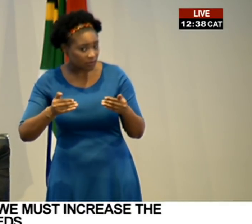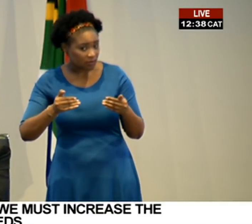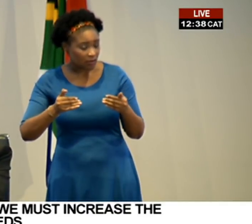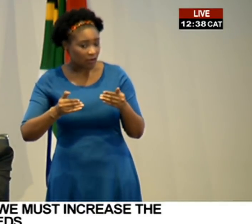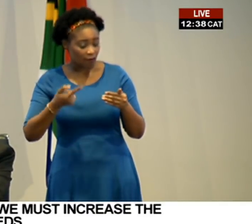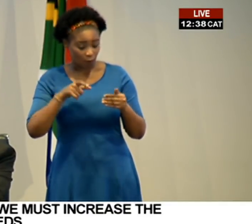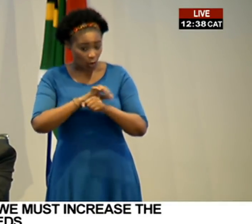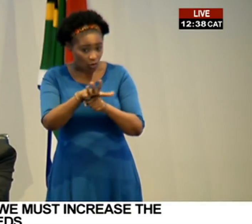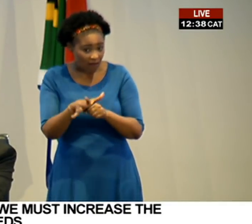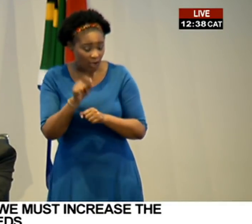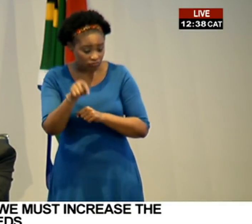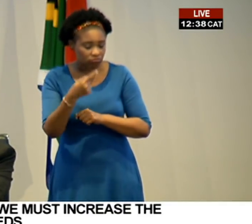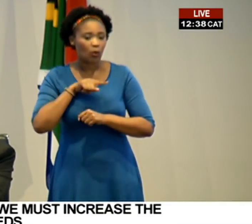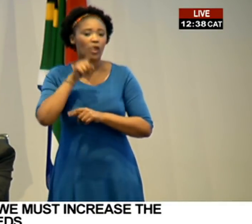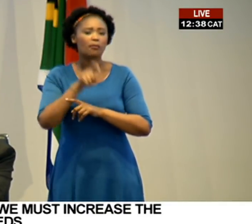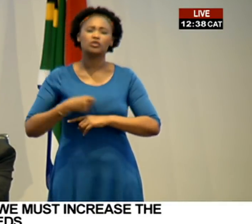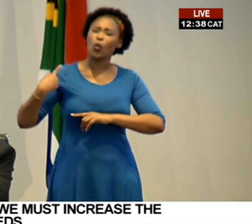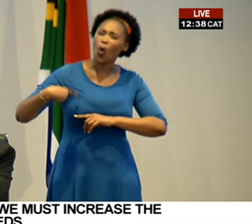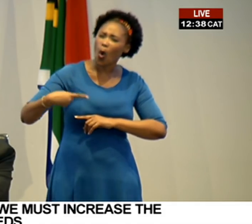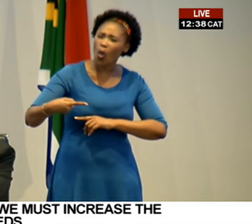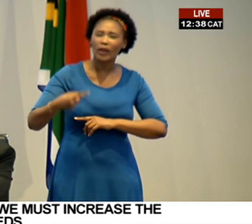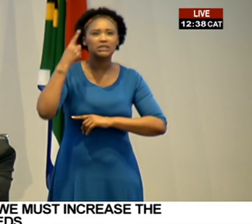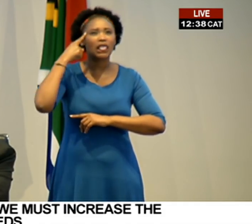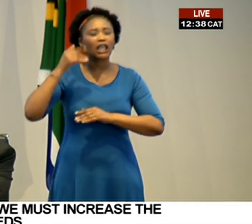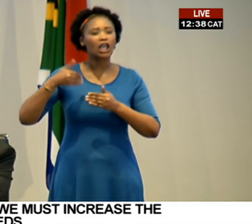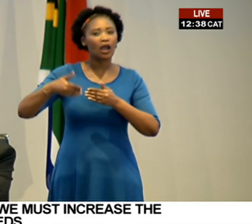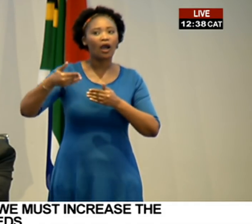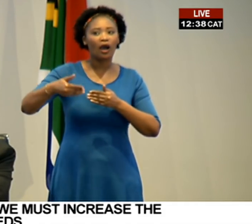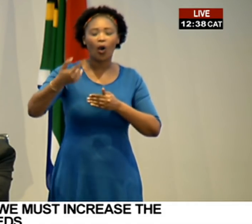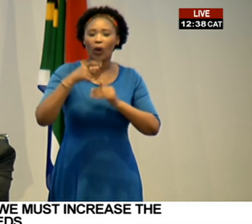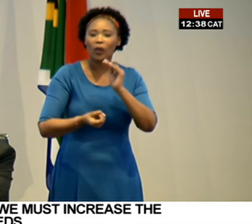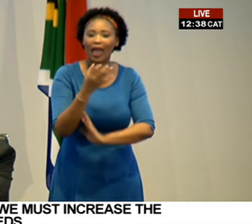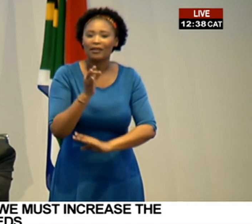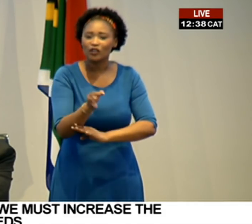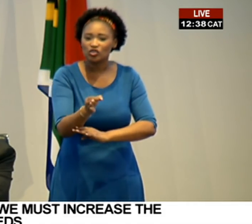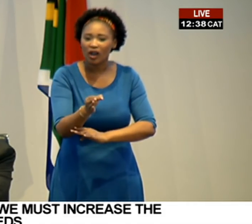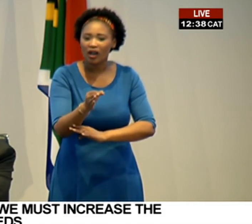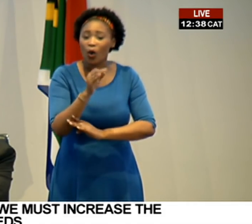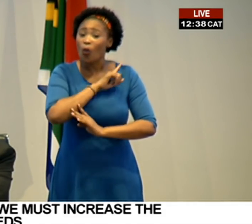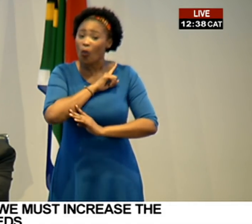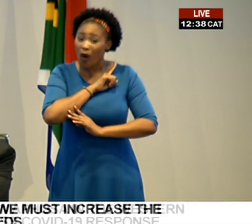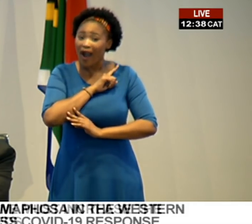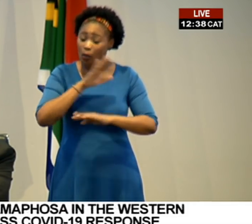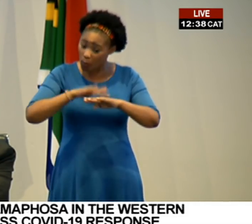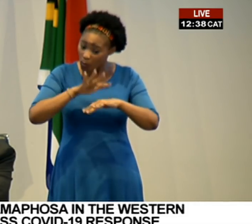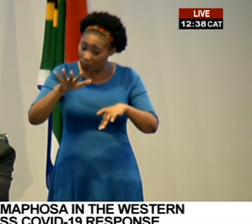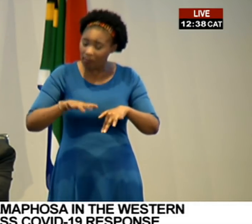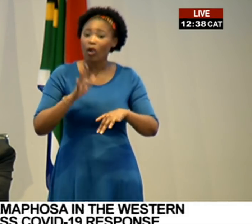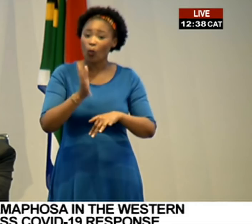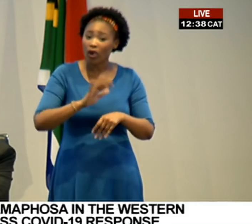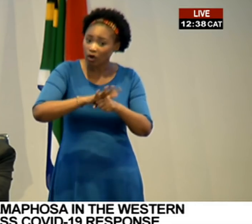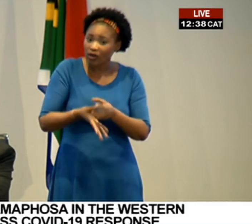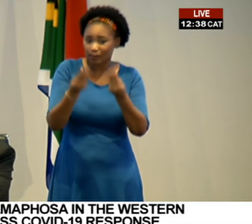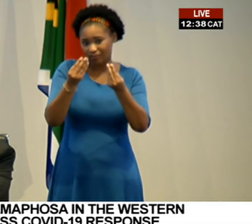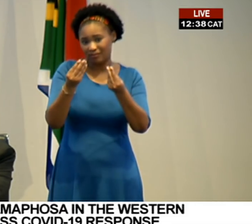this pandemic, we must always be ahead of the curve, over-provide, because if